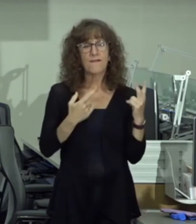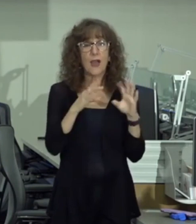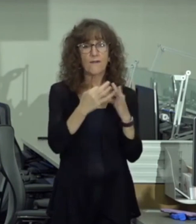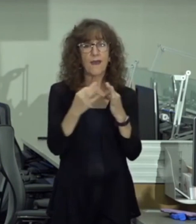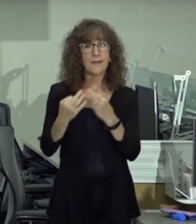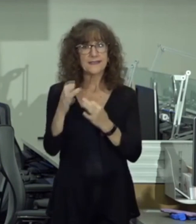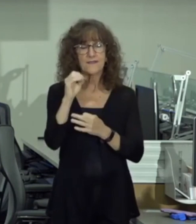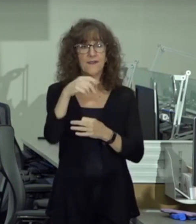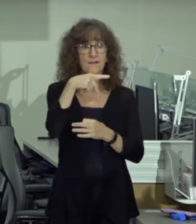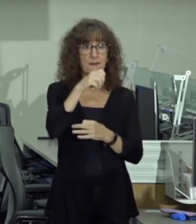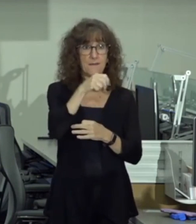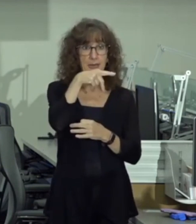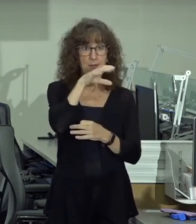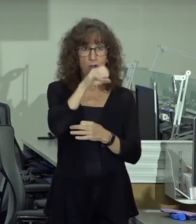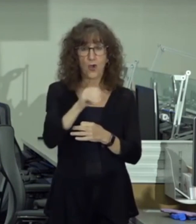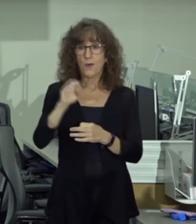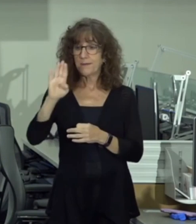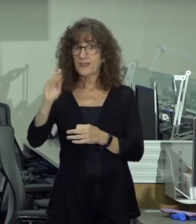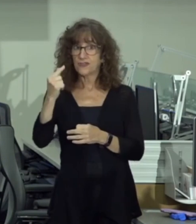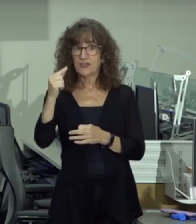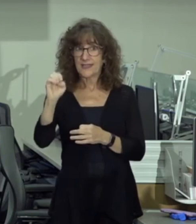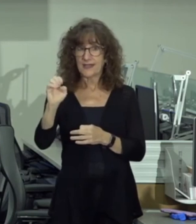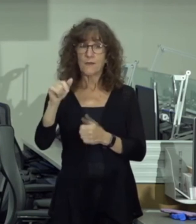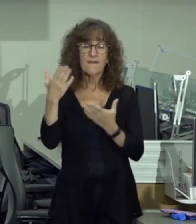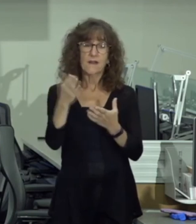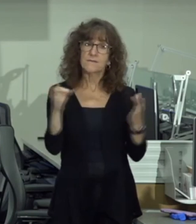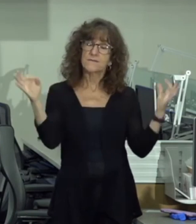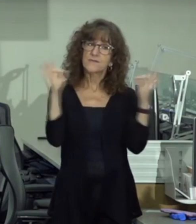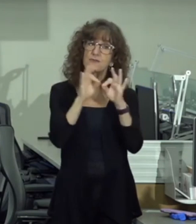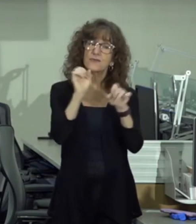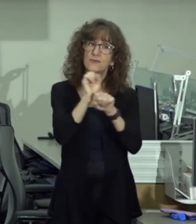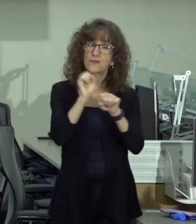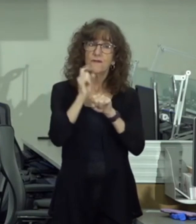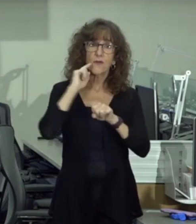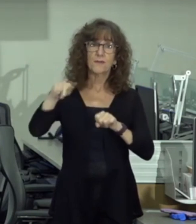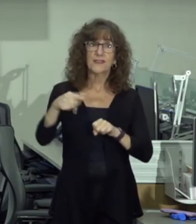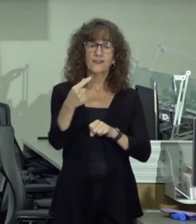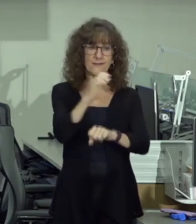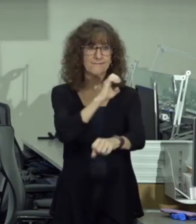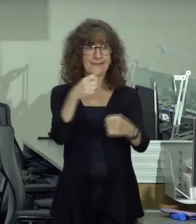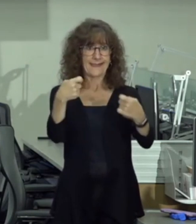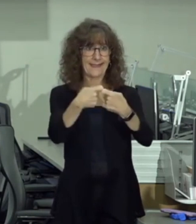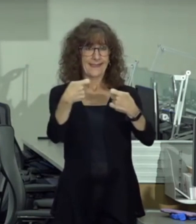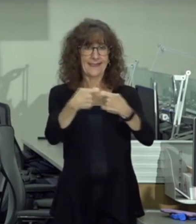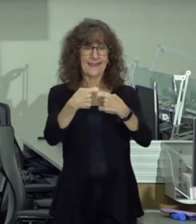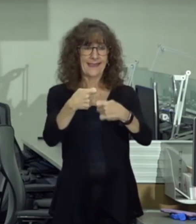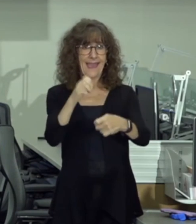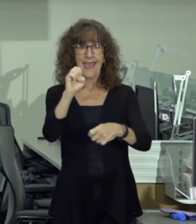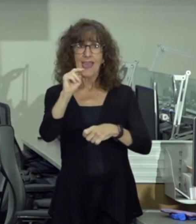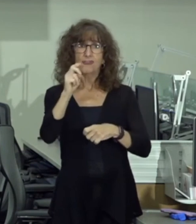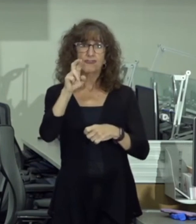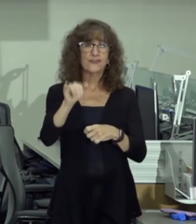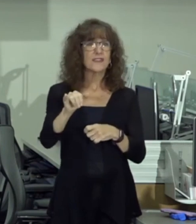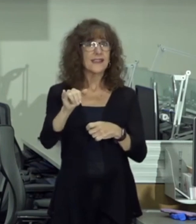companies, Pepco and BGE, are proudly providing a vital service to Prince George's County. Energy that powers the life-sustaining